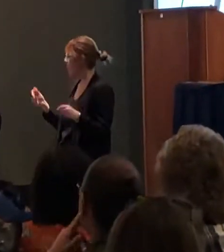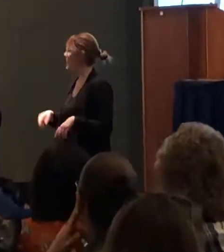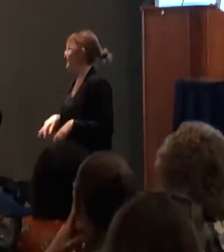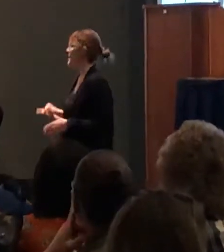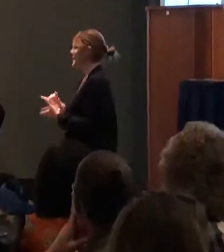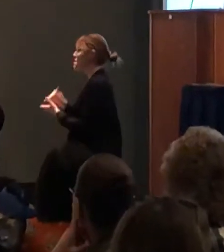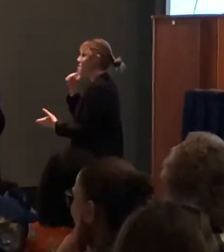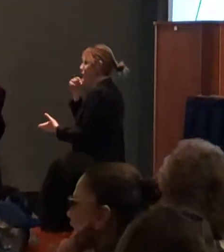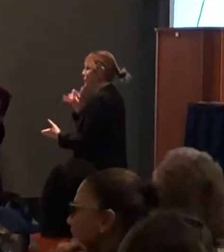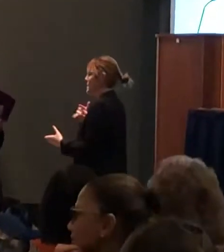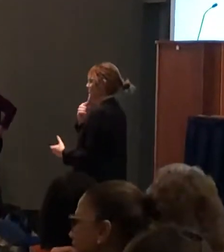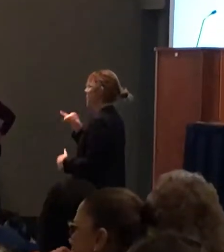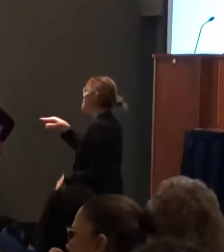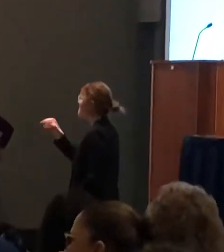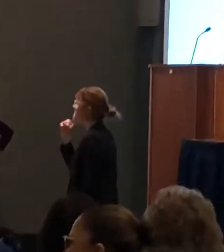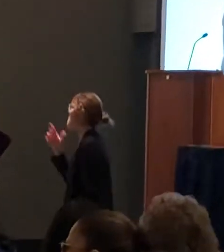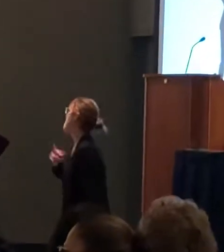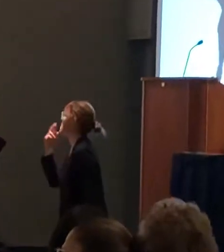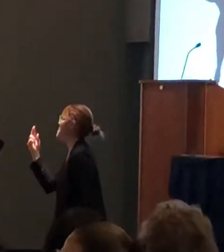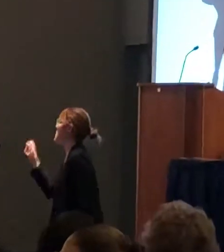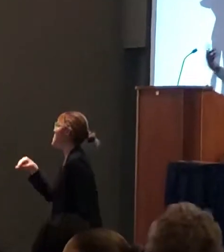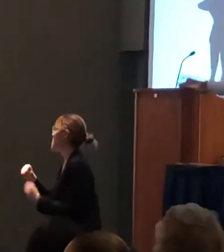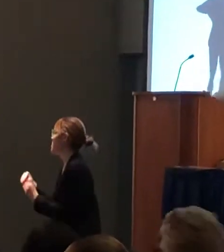That's what my girls typically say.